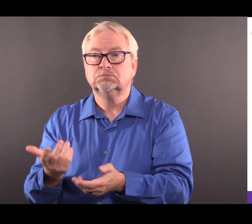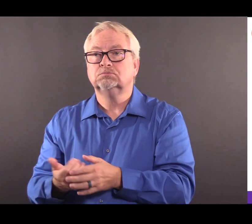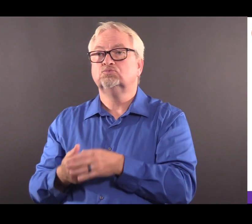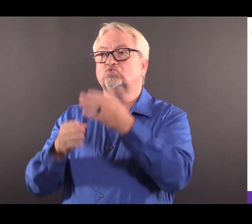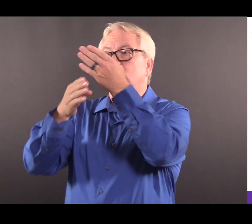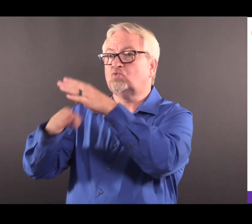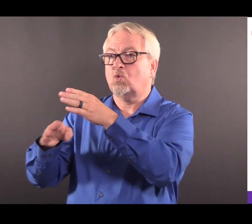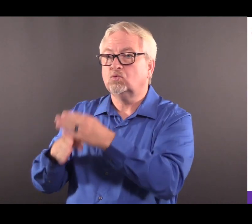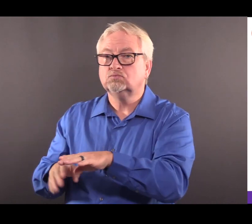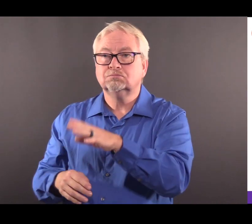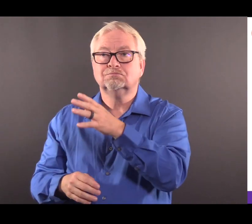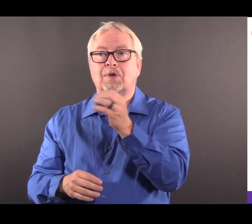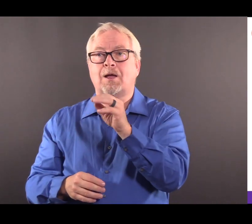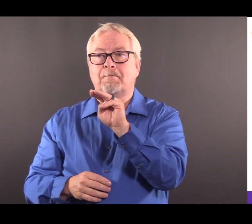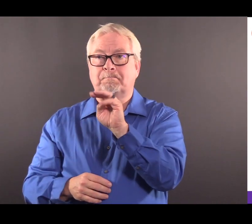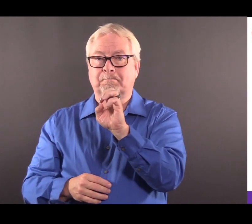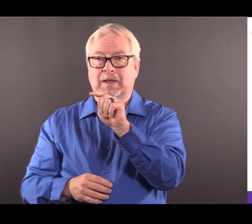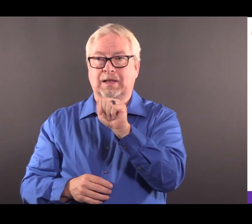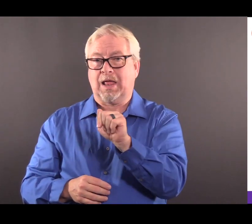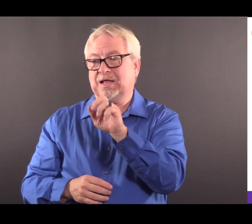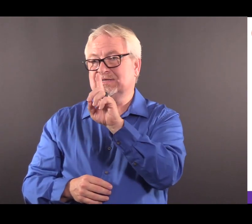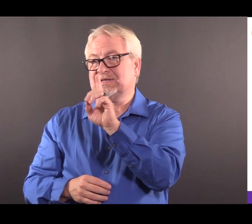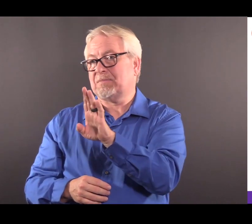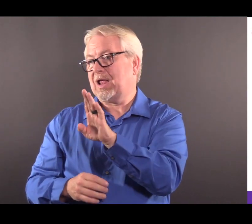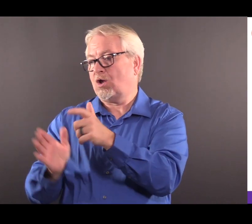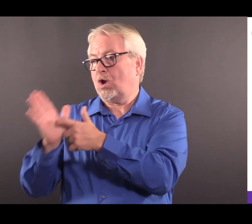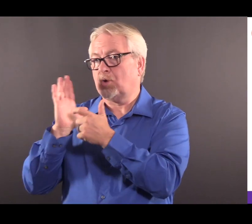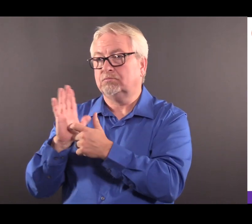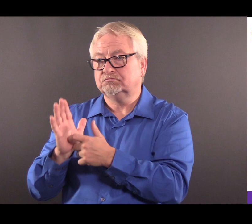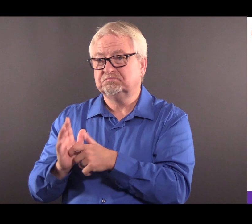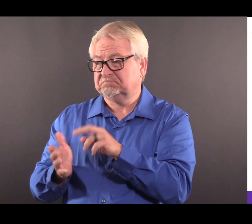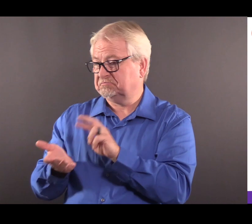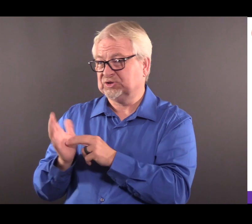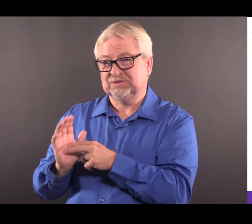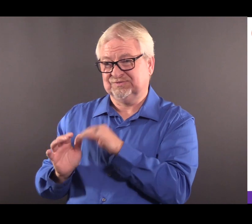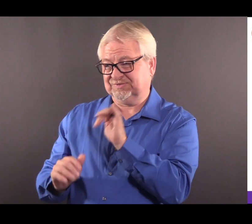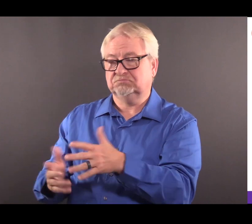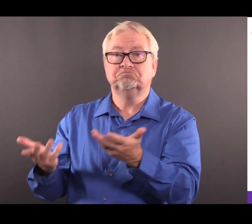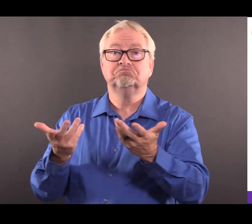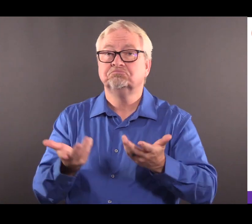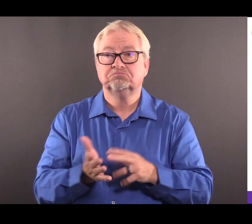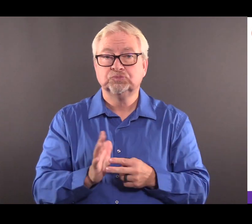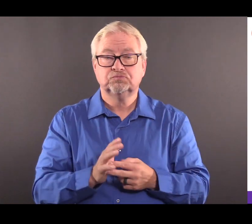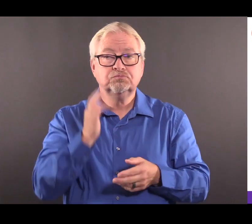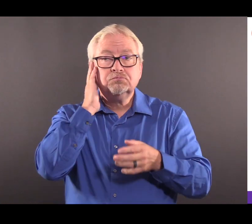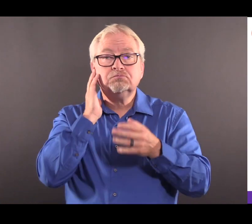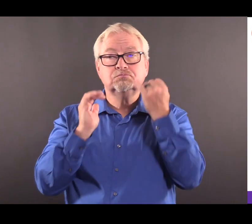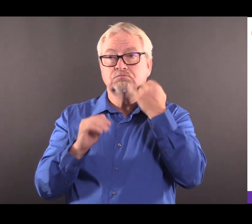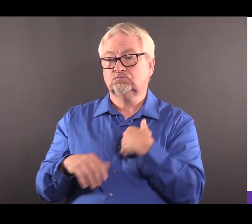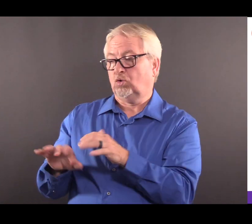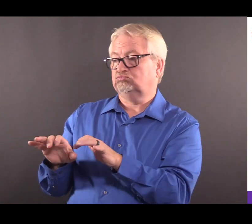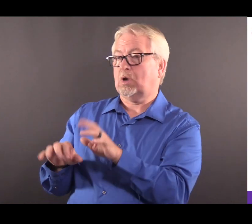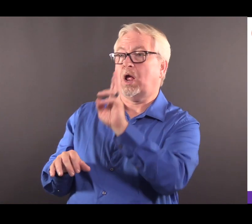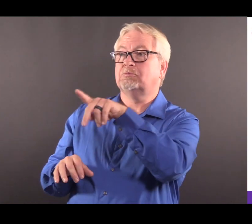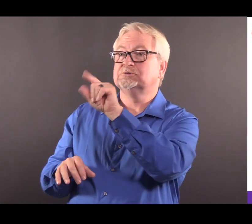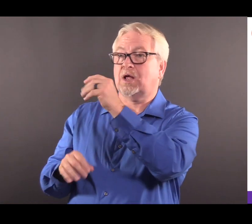cross-project data sorting, and metadata requirements. This means that, for instance,